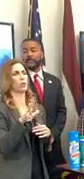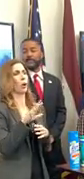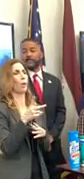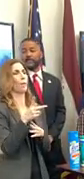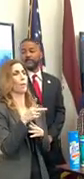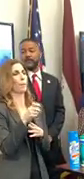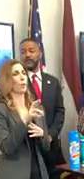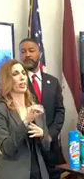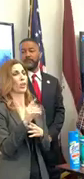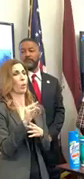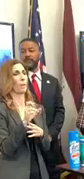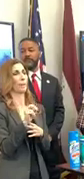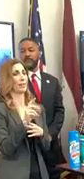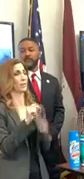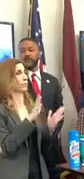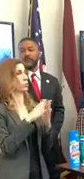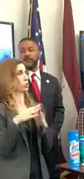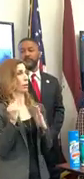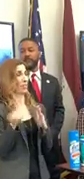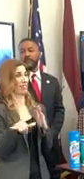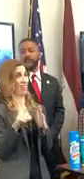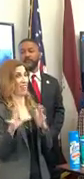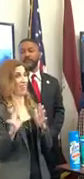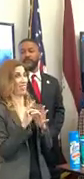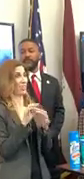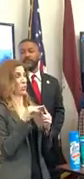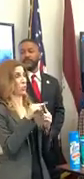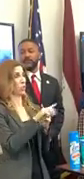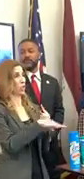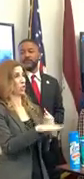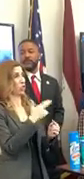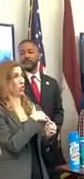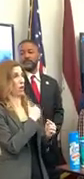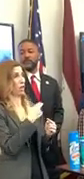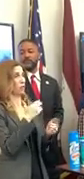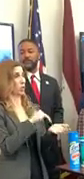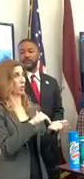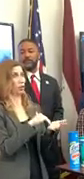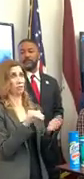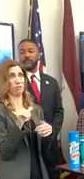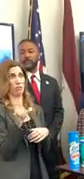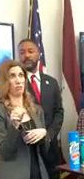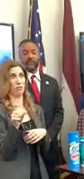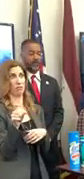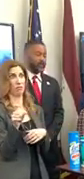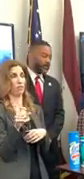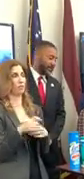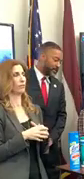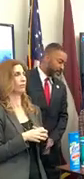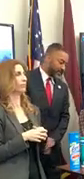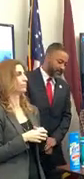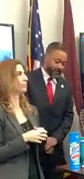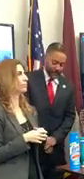Perkiomen Township, is that connected to the Children's Hospital doctor?